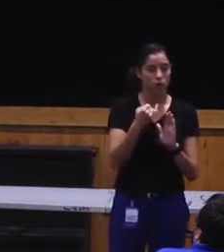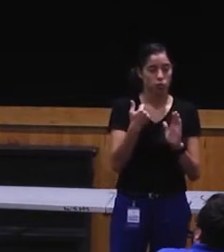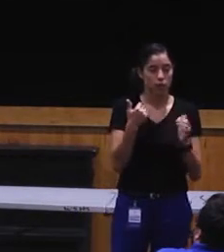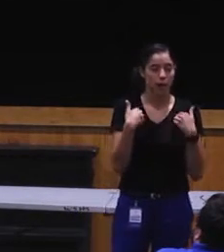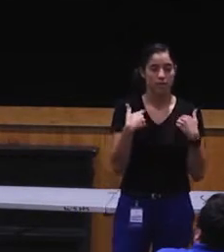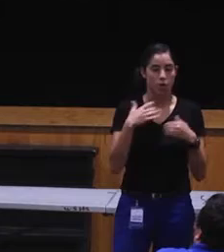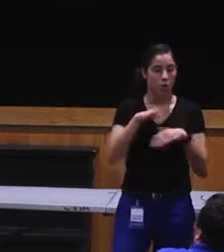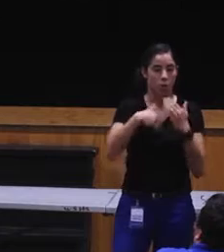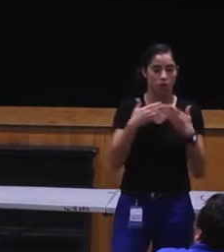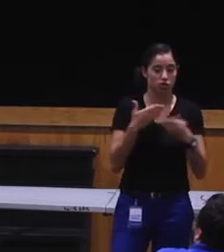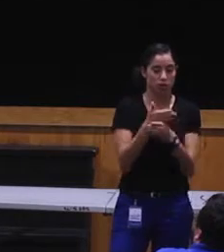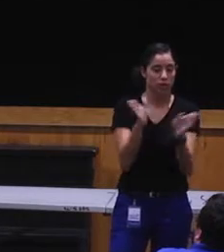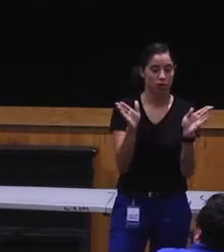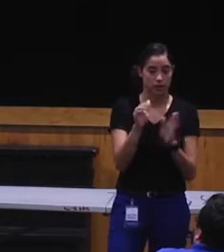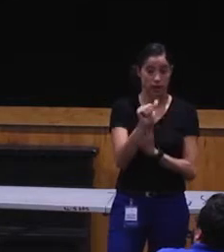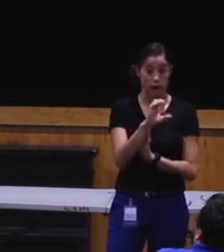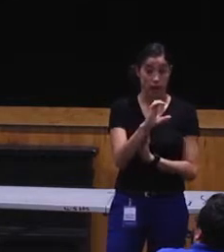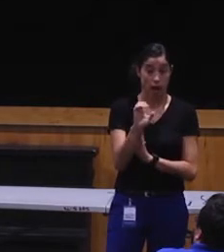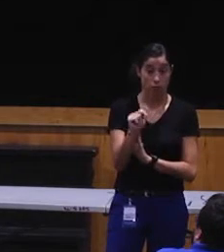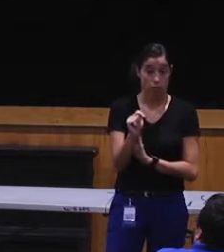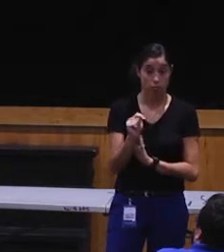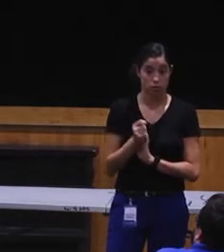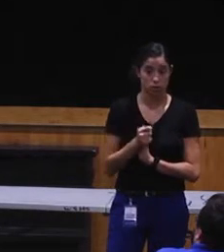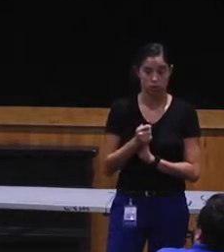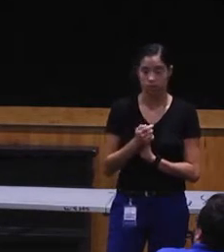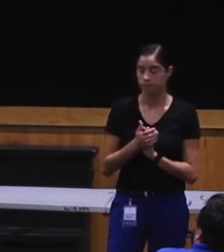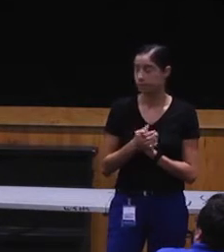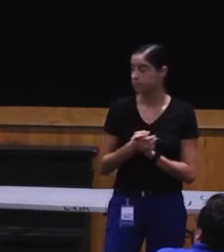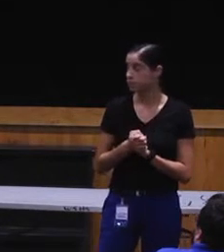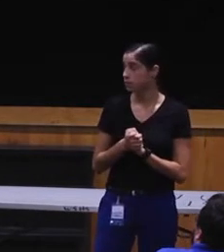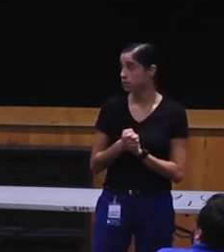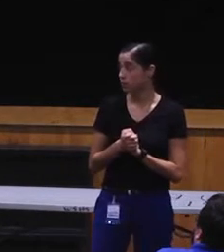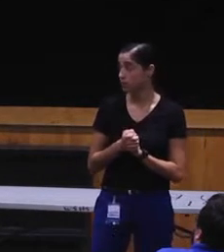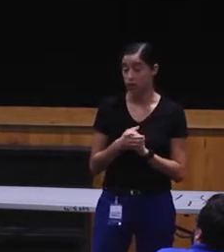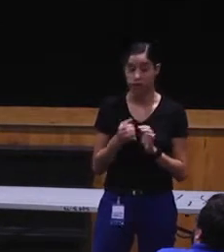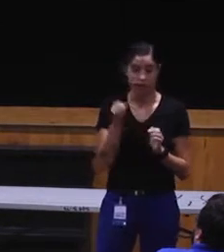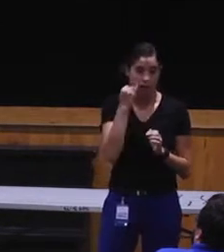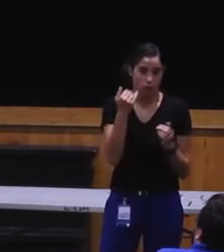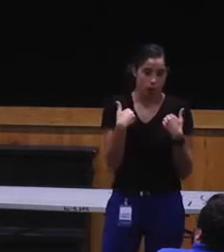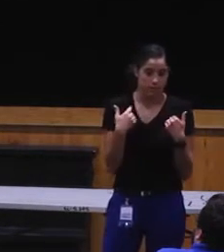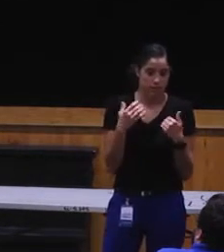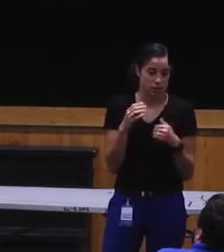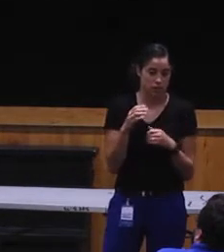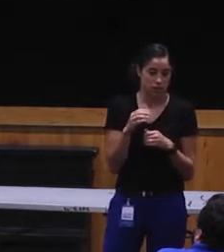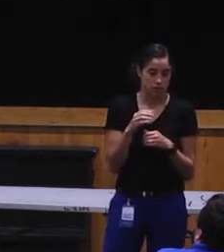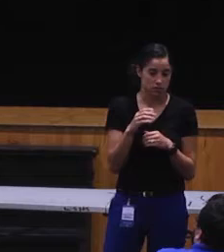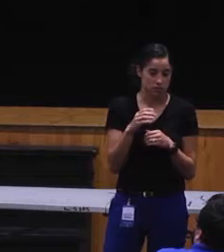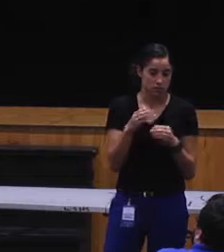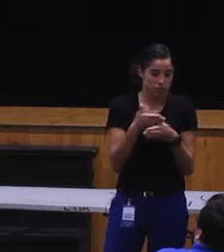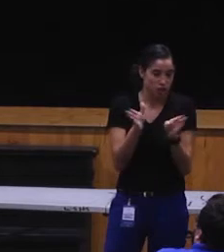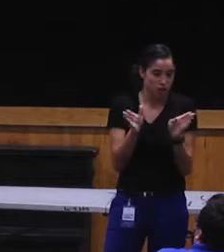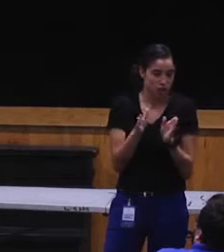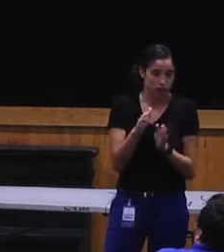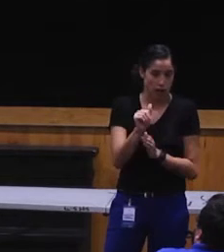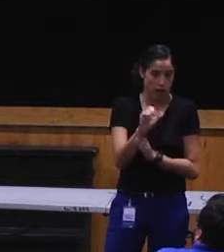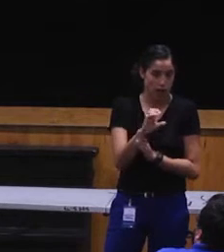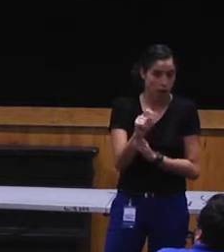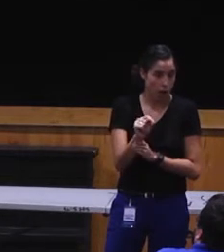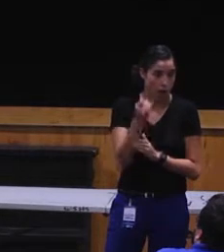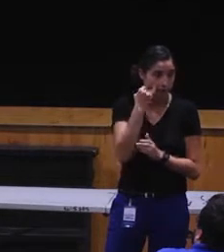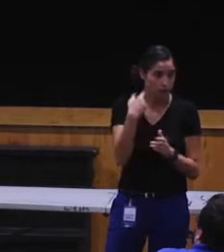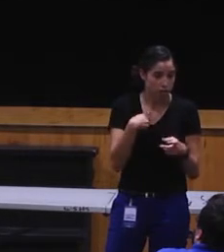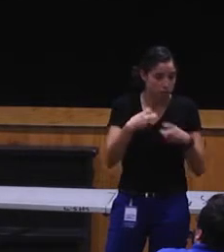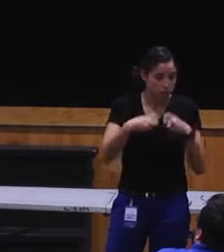generic accounts. And that was for a cybersecurity reason. With a generic account, you don't know who's on that machine and what they're doing. So if there's an